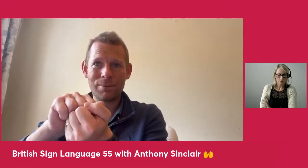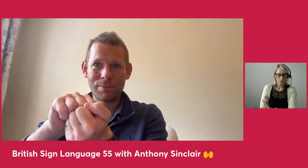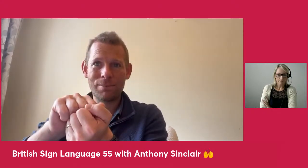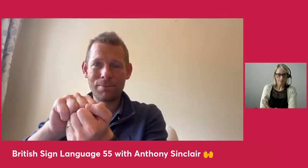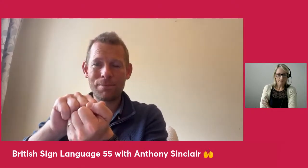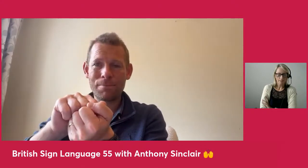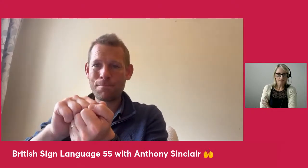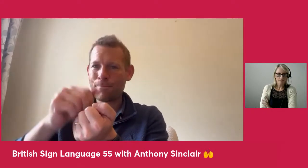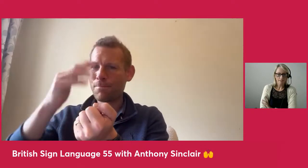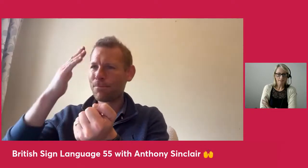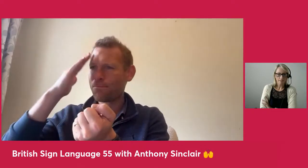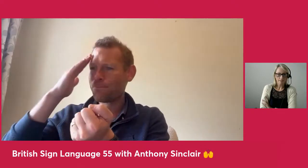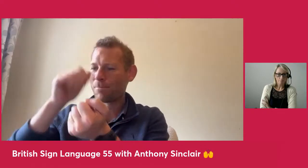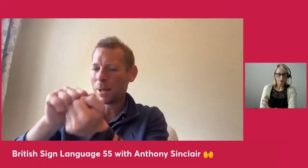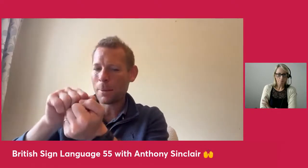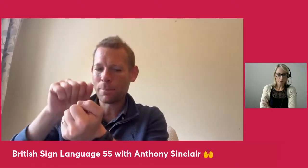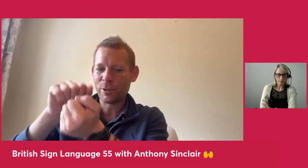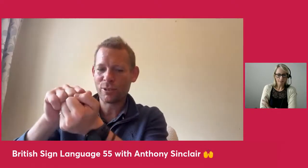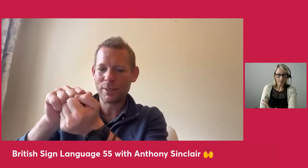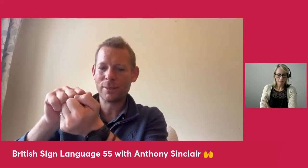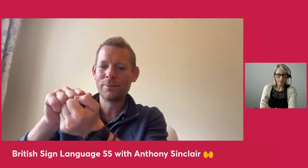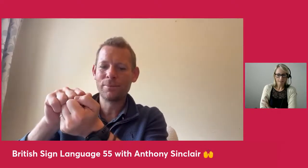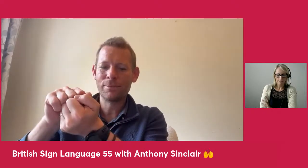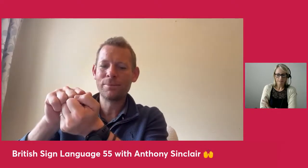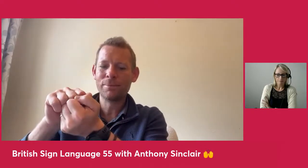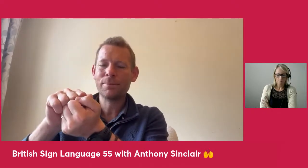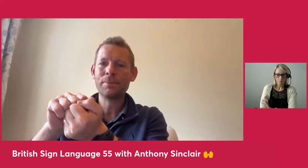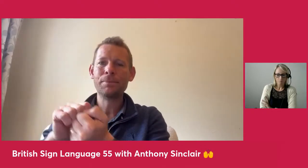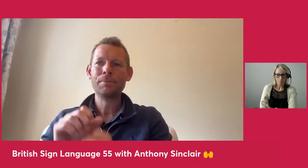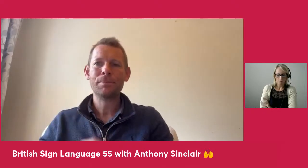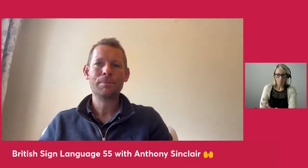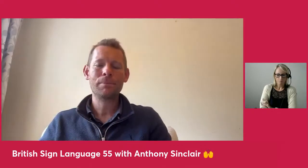So if you can see that sign, that's memory.